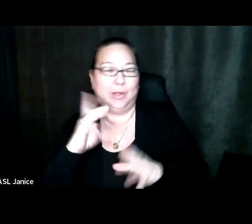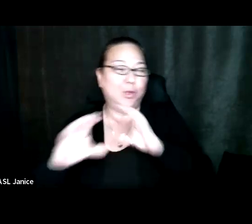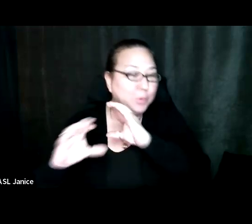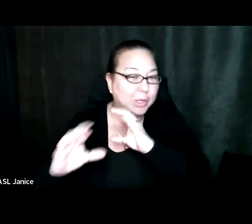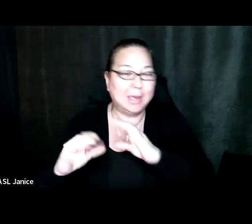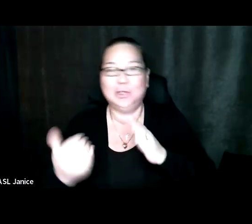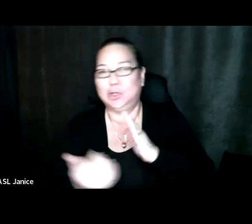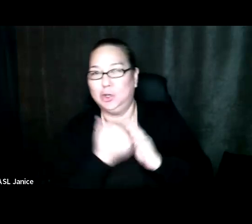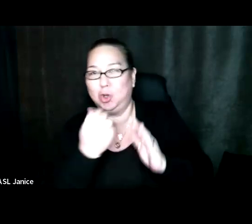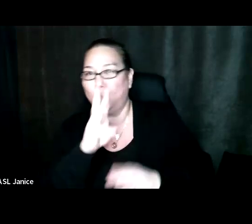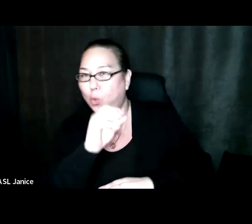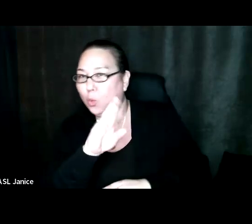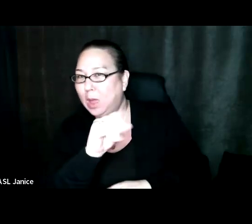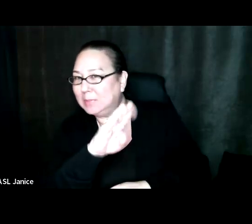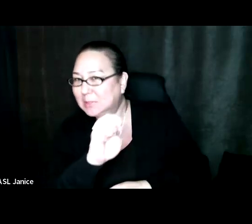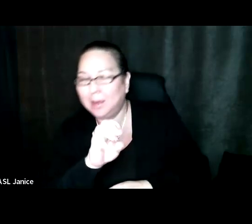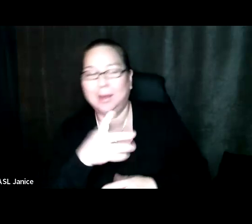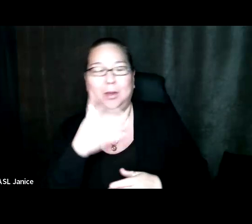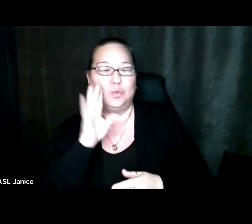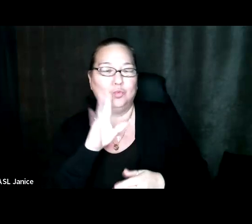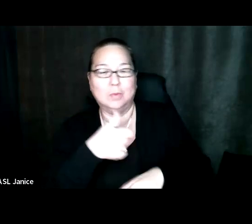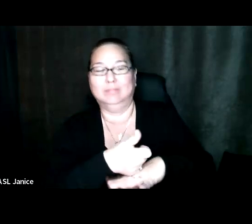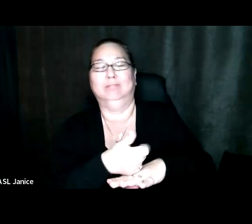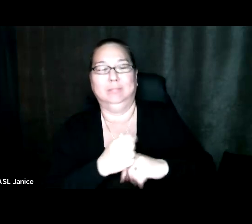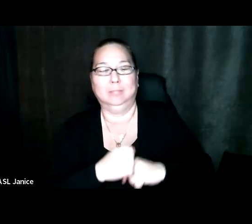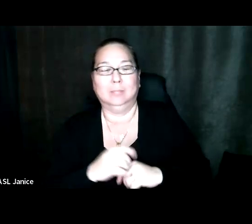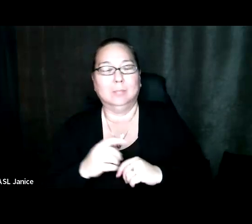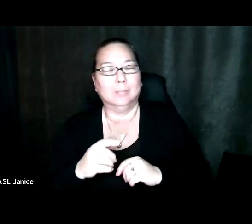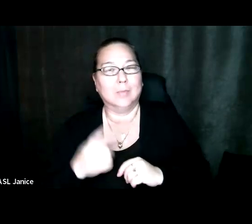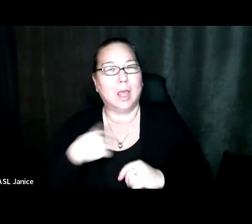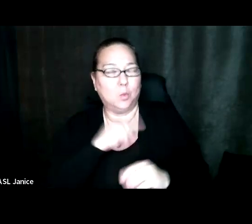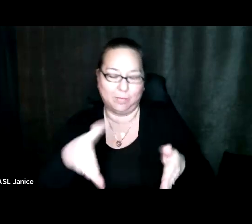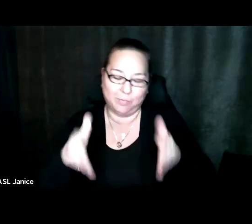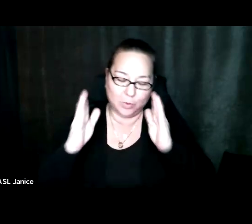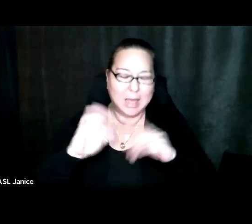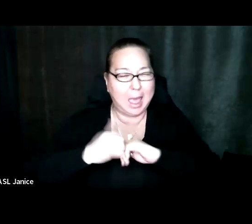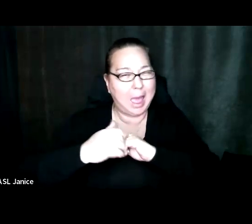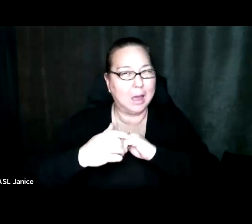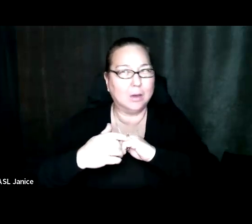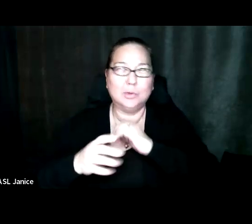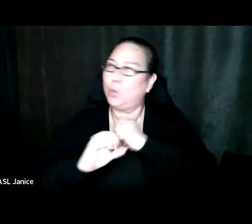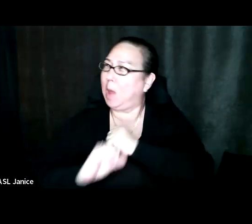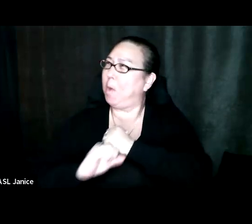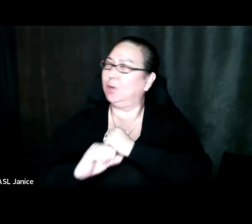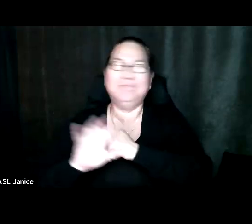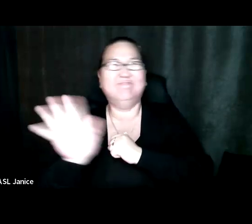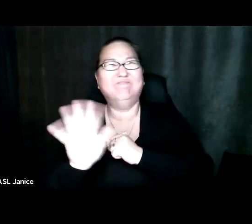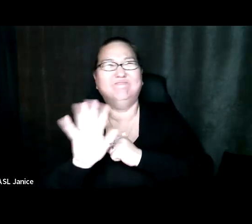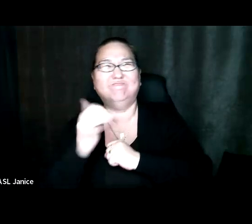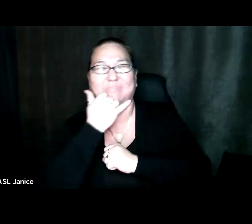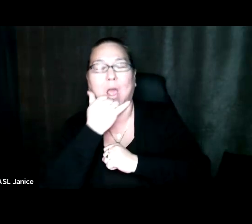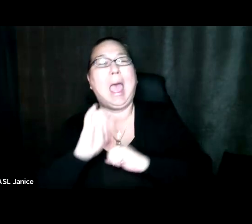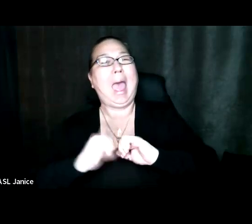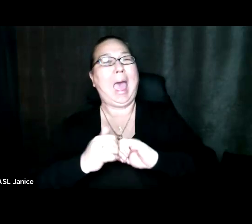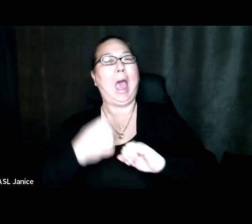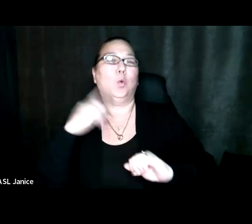be particularly kind of honing in on, is how are we, marketing is the wrong word, presenting the best of our schools.